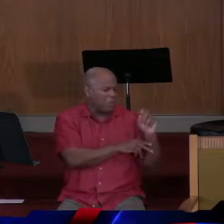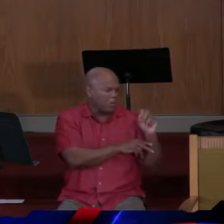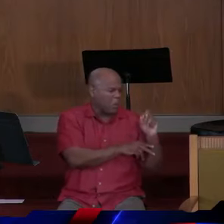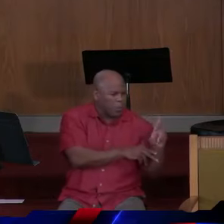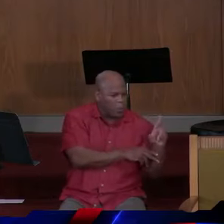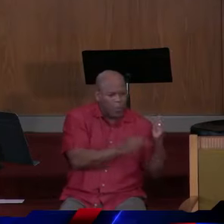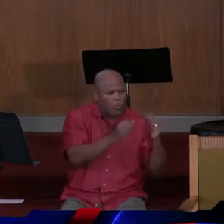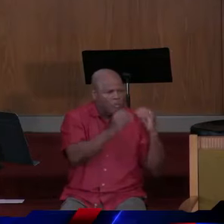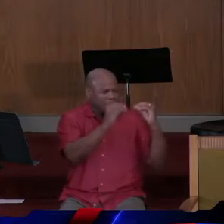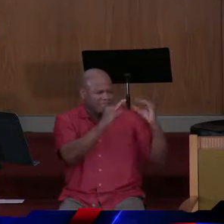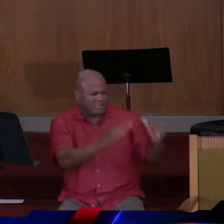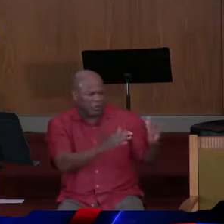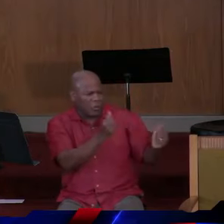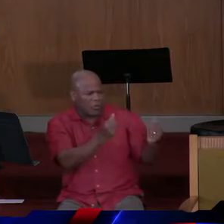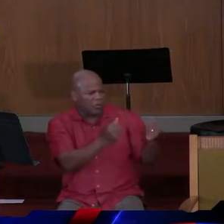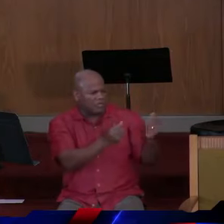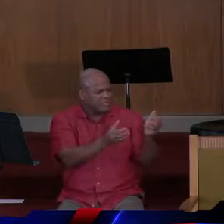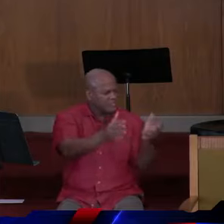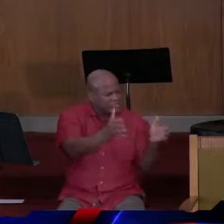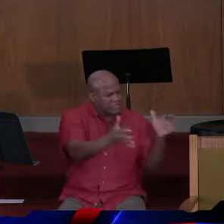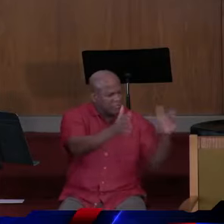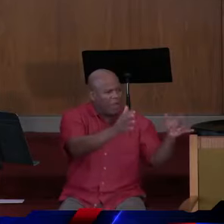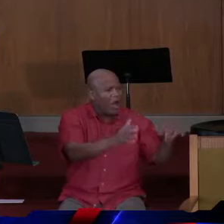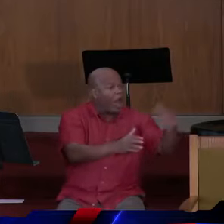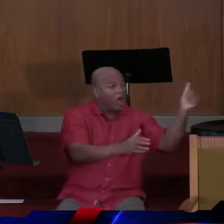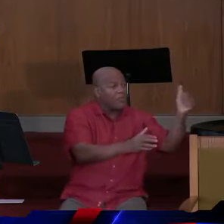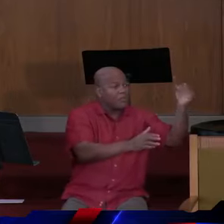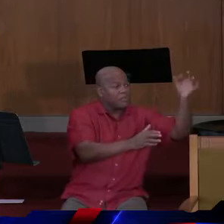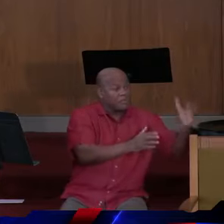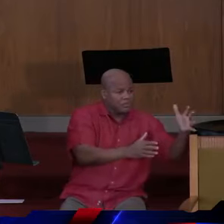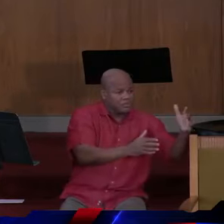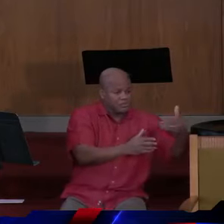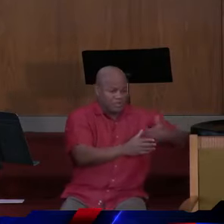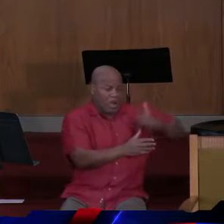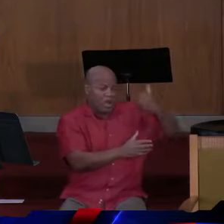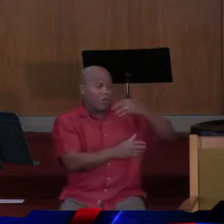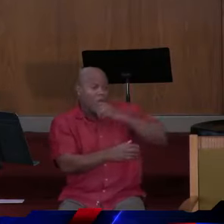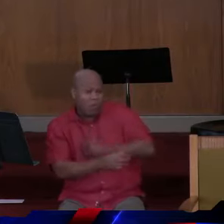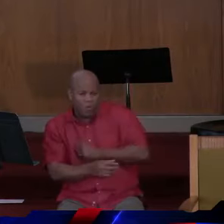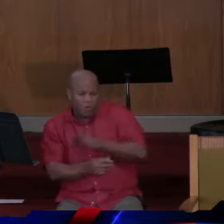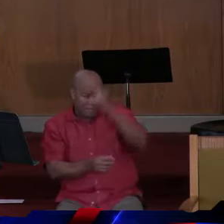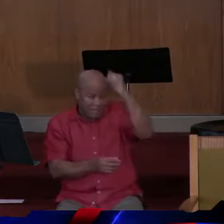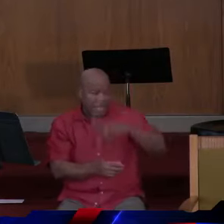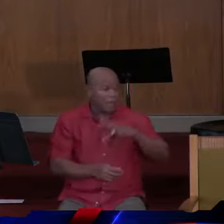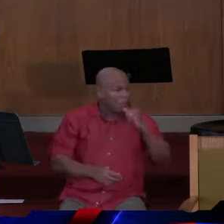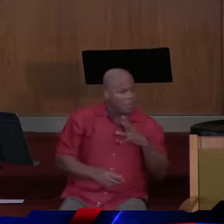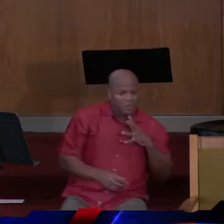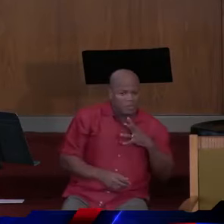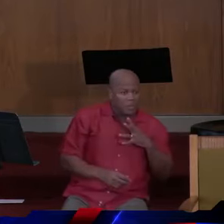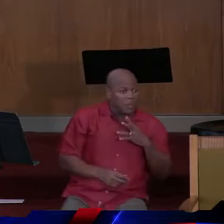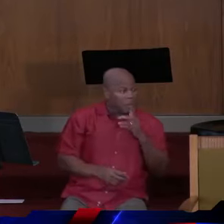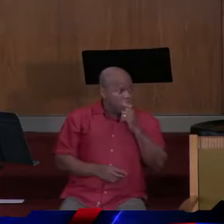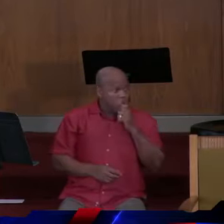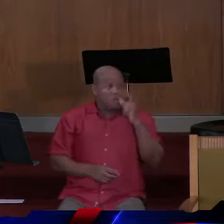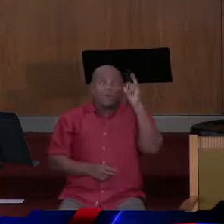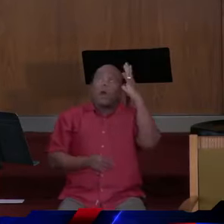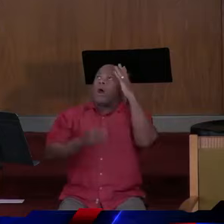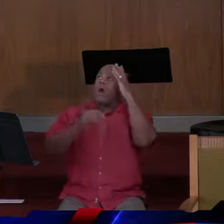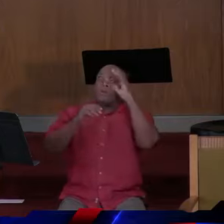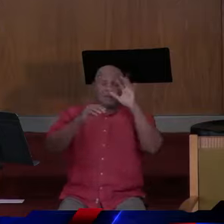a teacher or a shaper of other preachers, young and old, male and female, because I don't get to pick who God